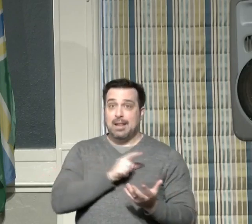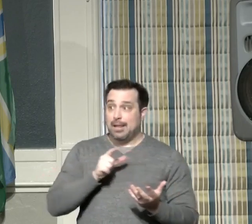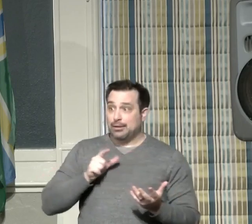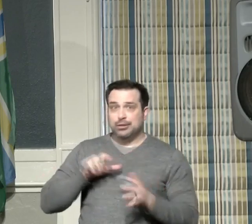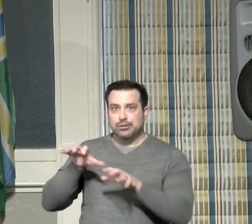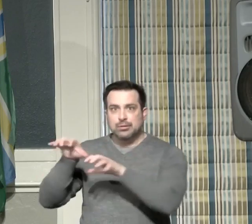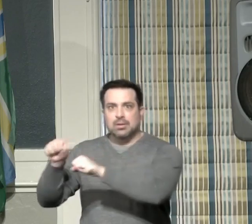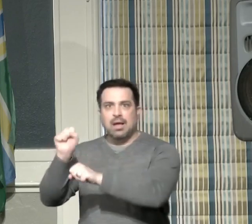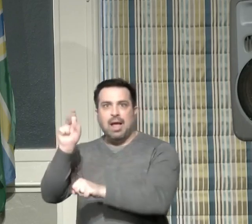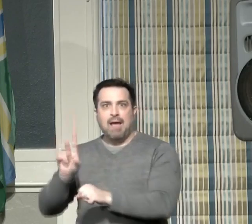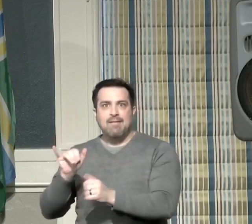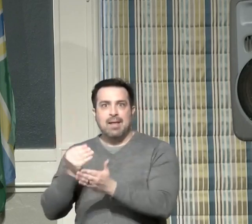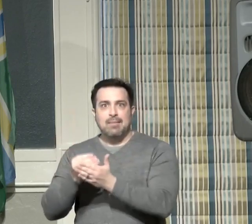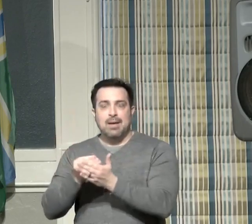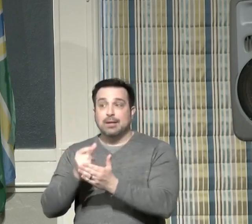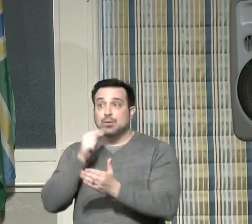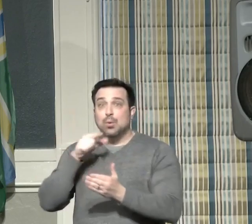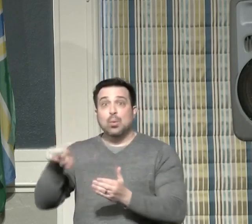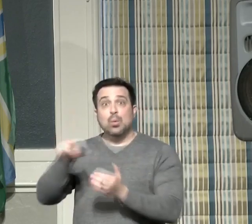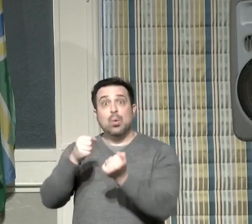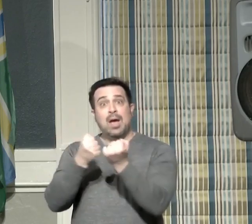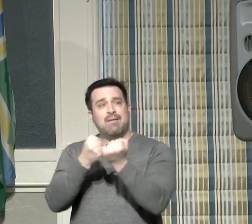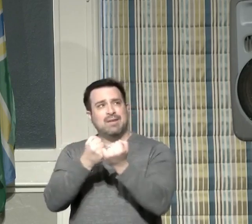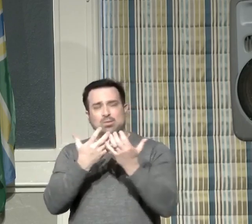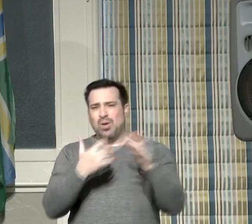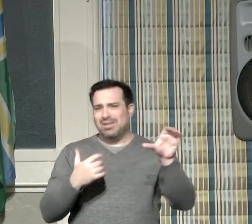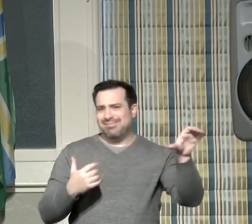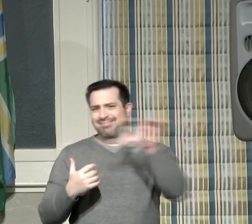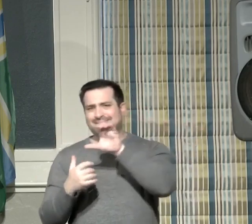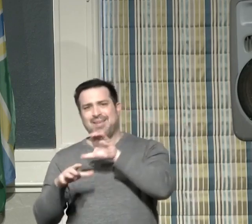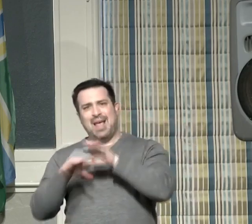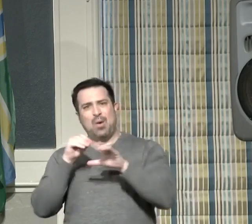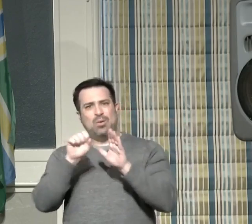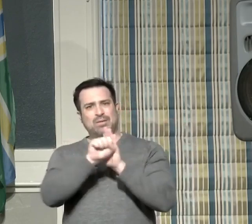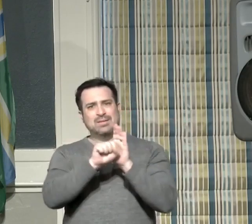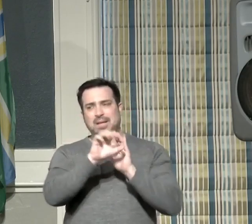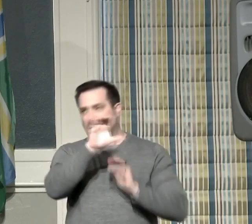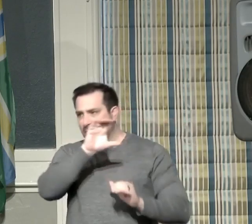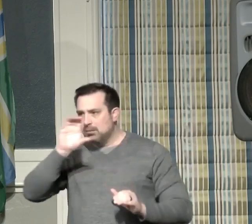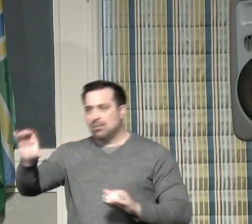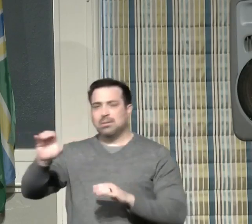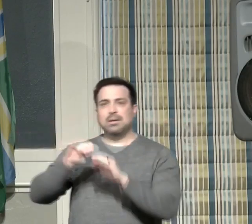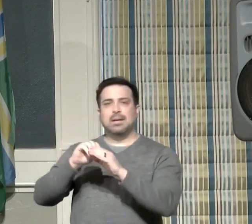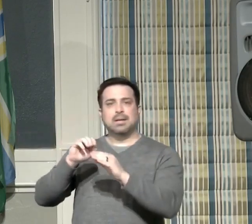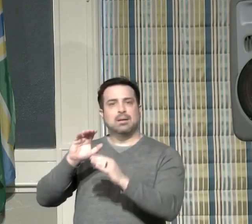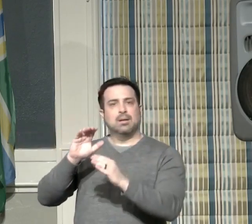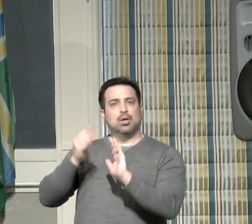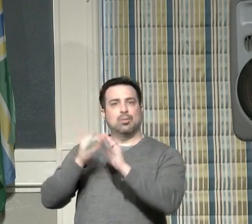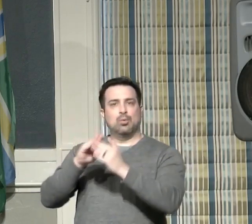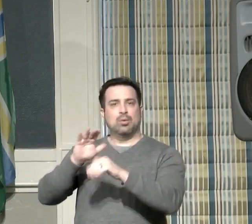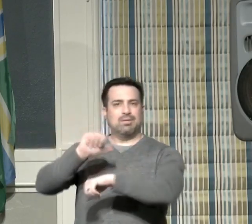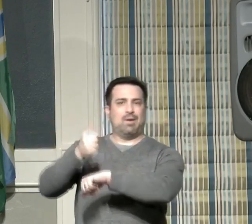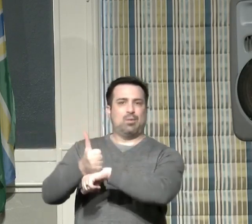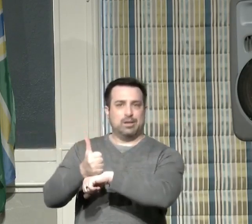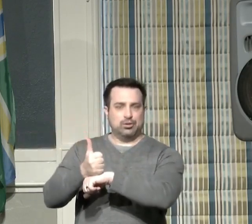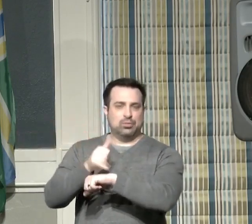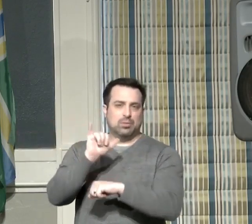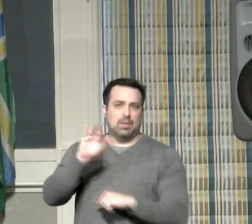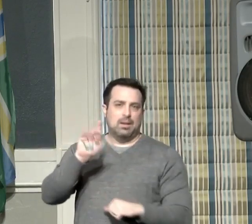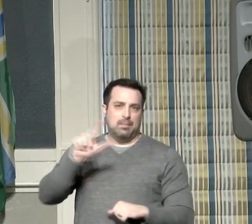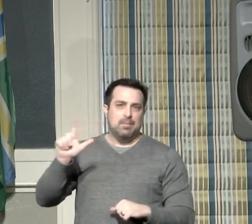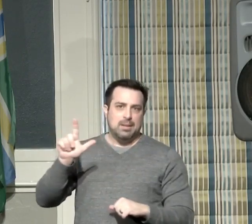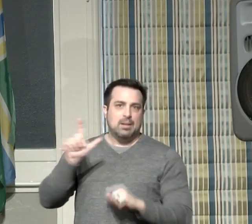so advocates want to get it out of the state and put it into a community foundation, and that's what the bill was about. And